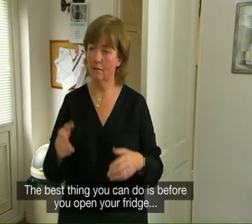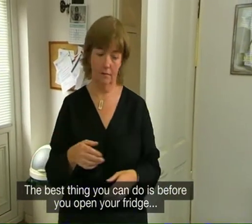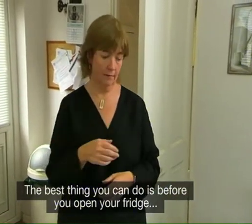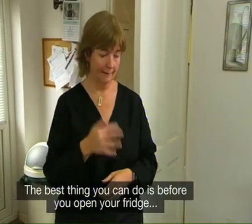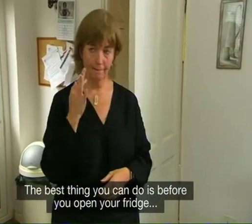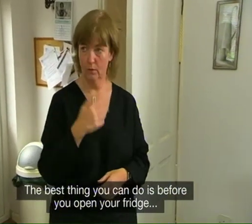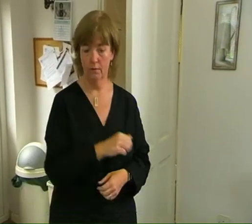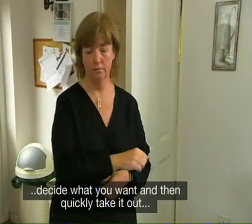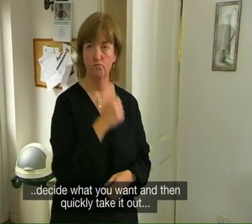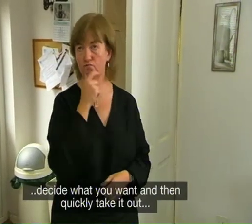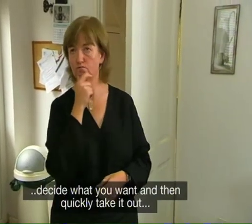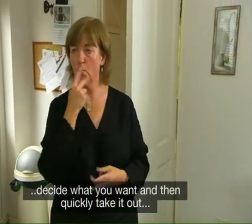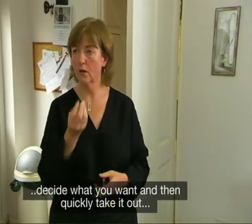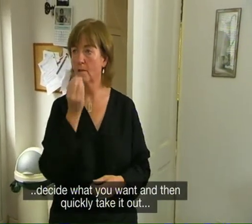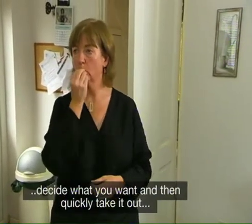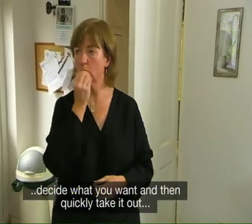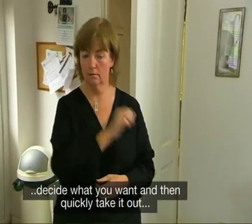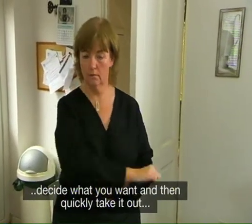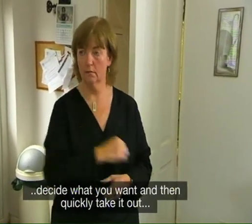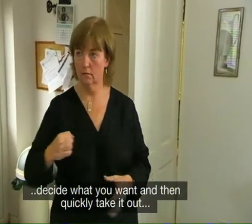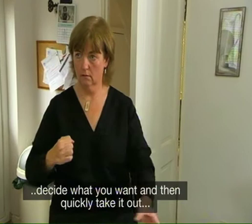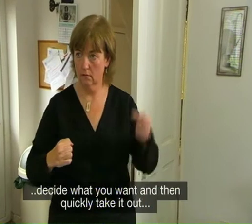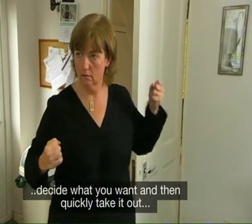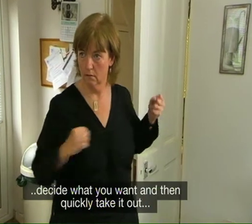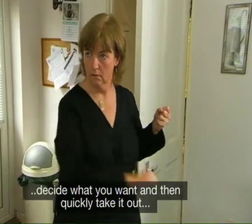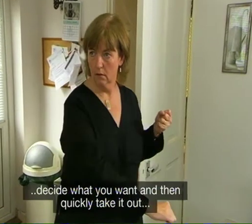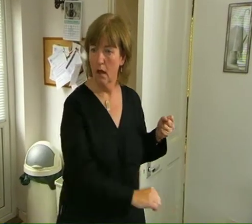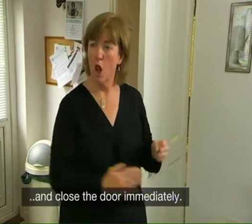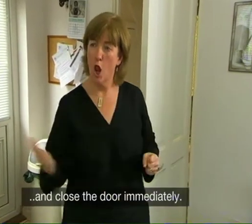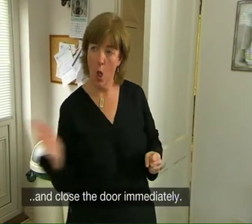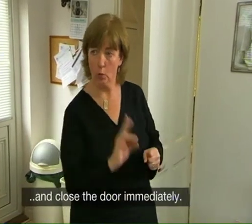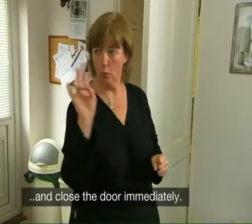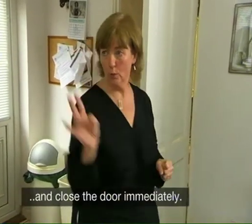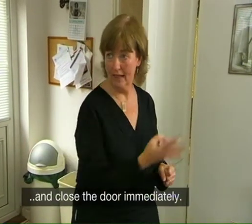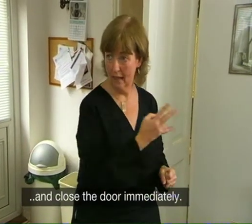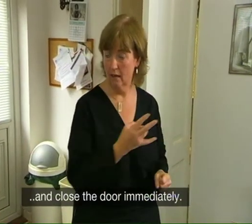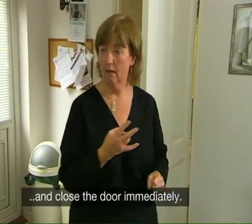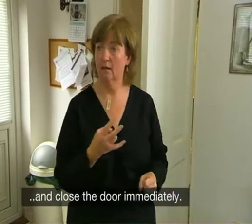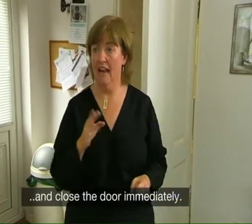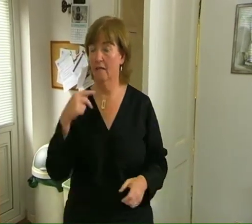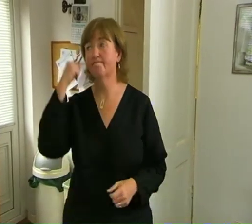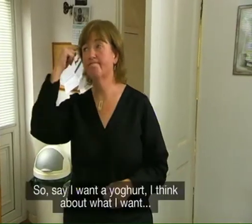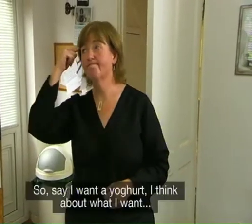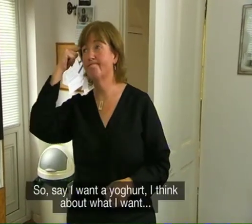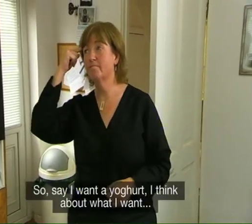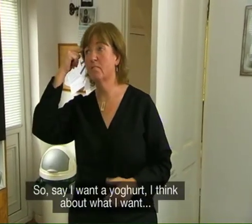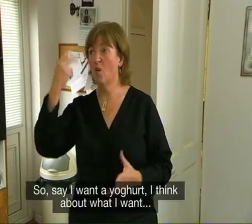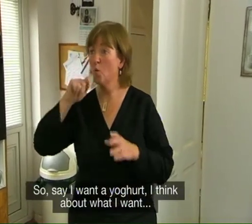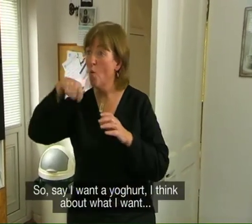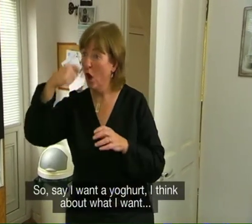fridge, decide what you want and then quickly take it out and close the door immediately. So, say I want a yogurt. I